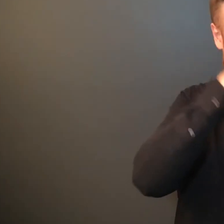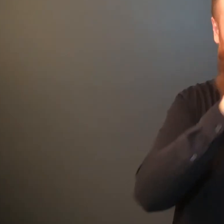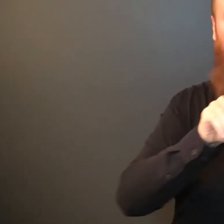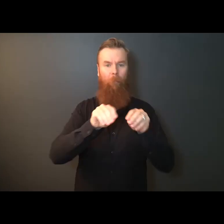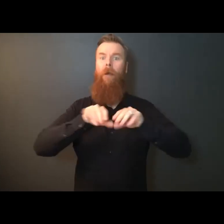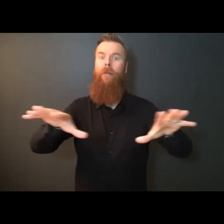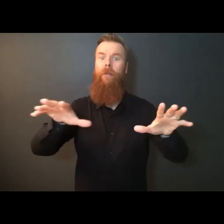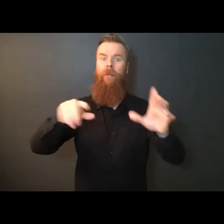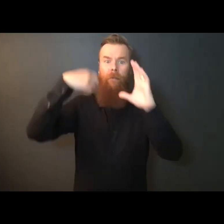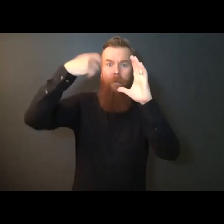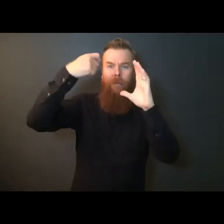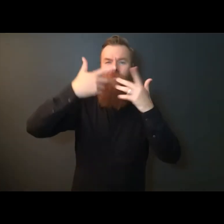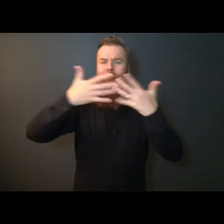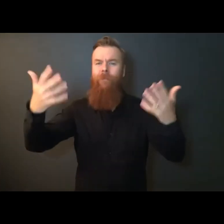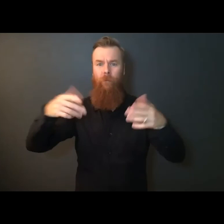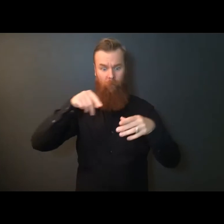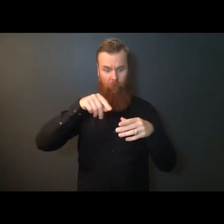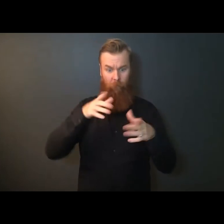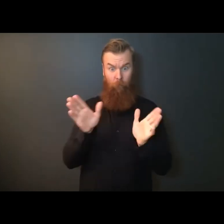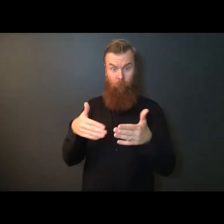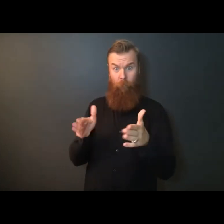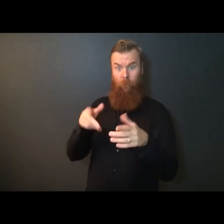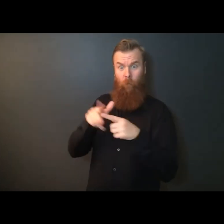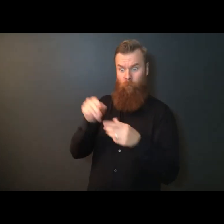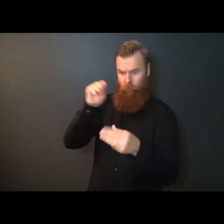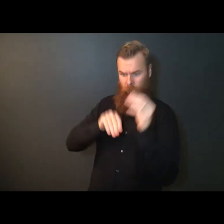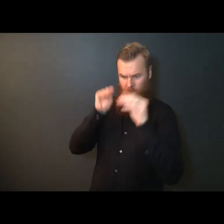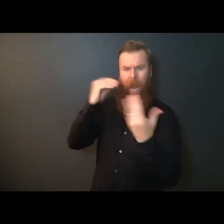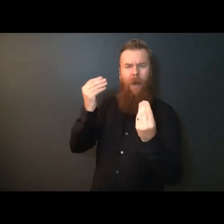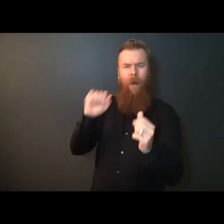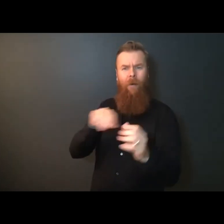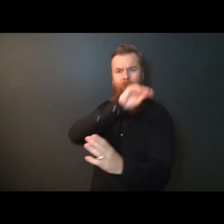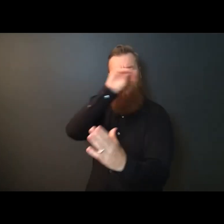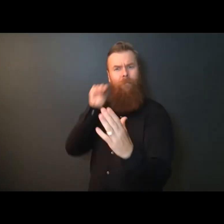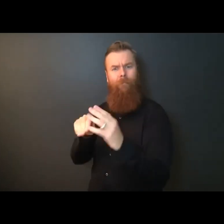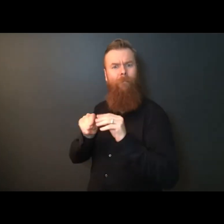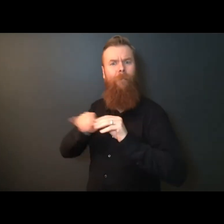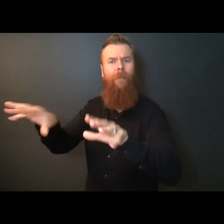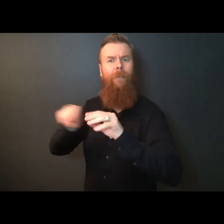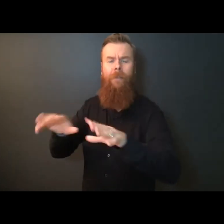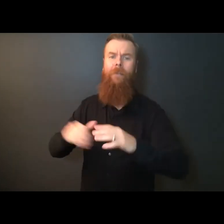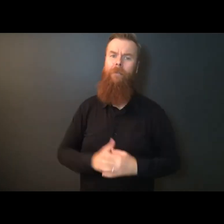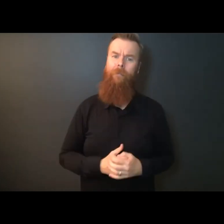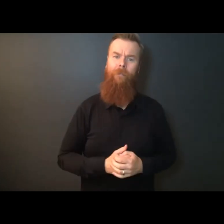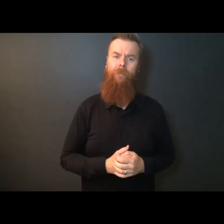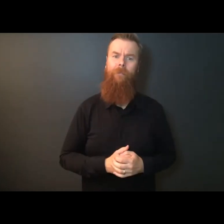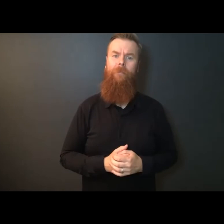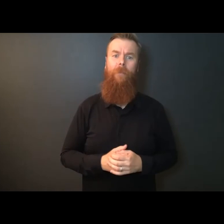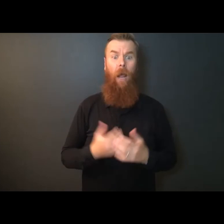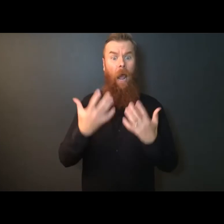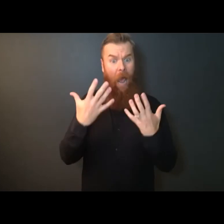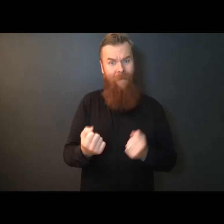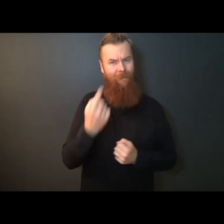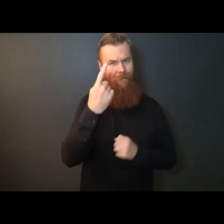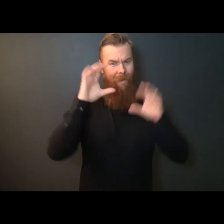So we actually, we will have a unit on media in the toolkit, because we feel that representation of persons with disability